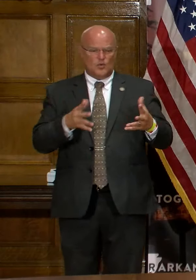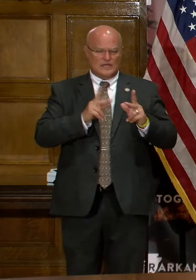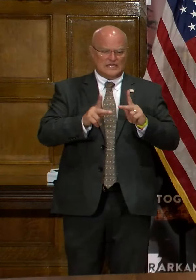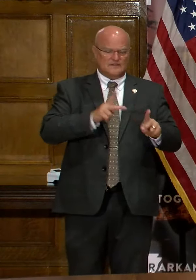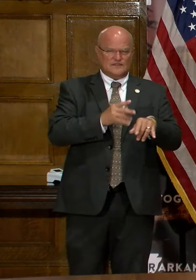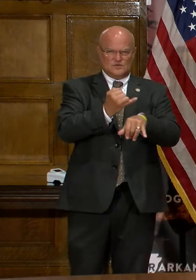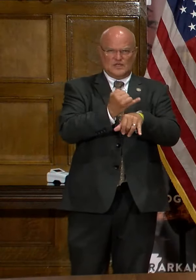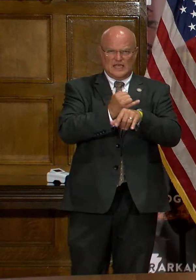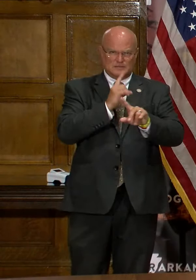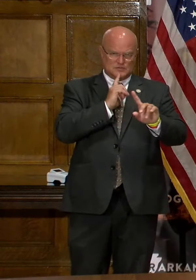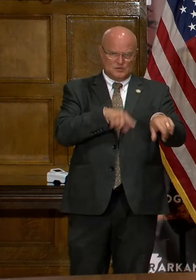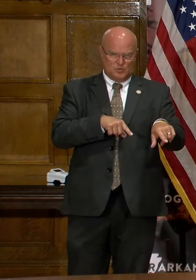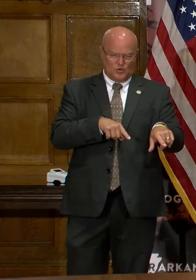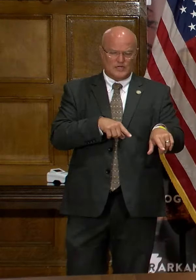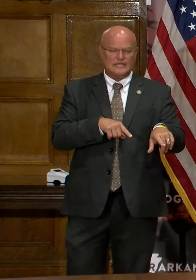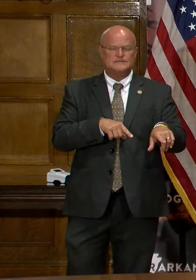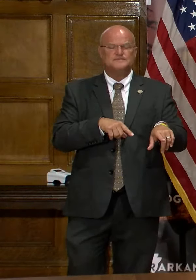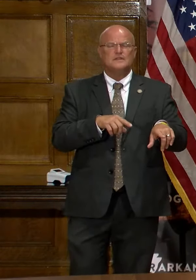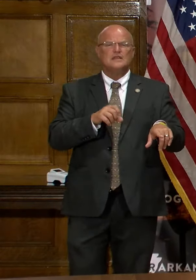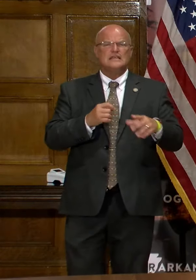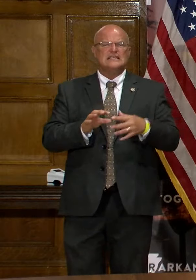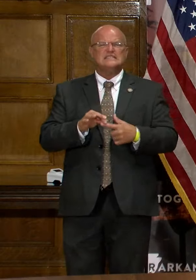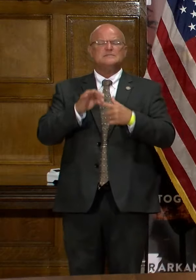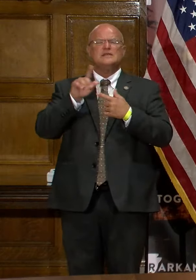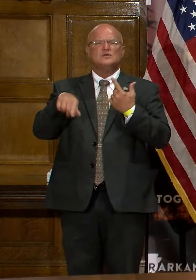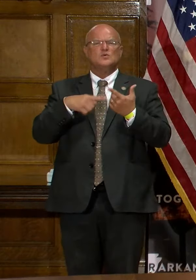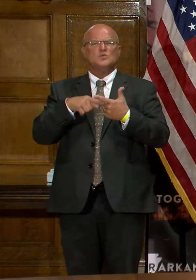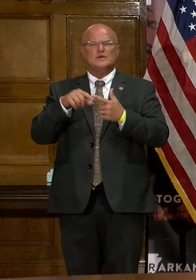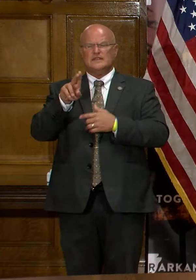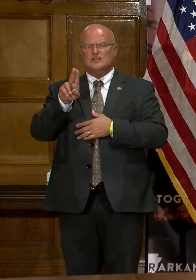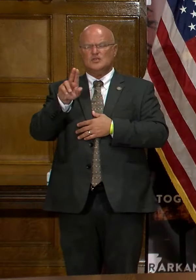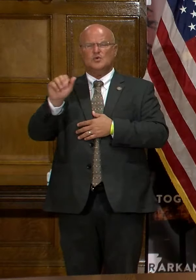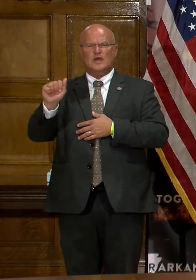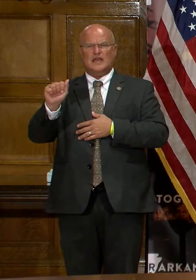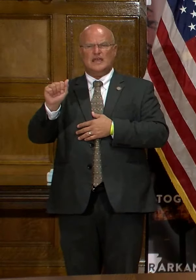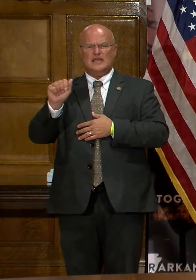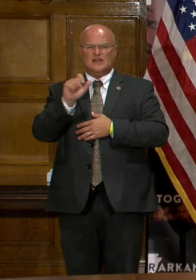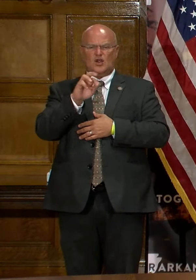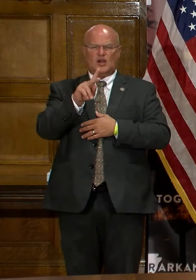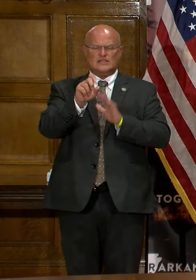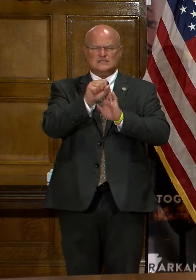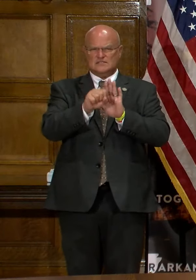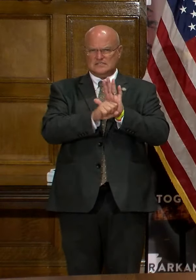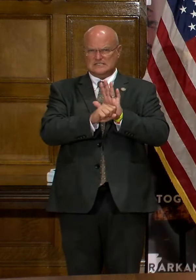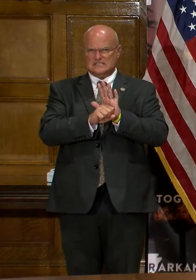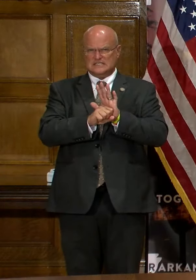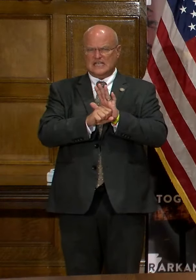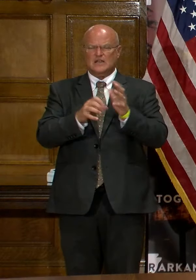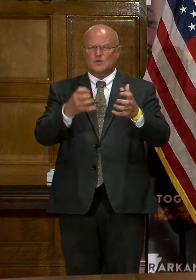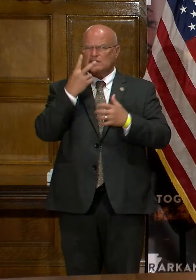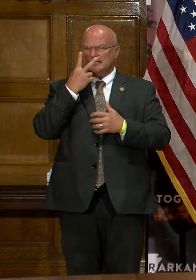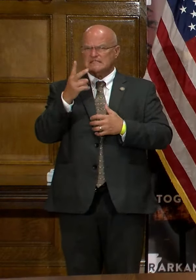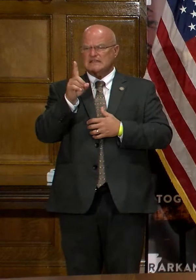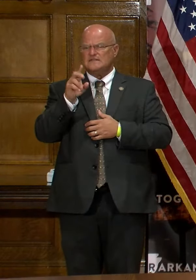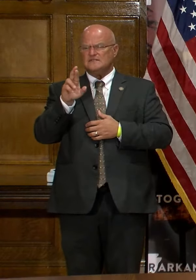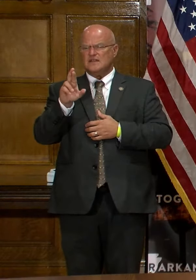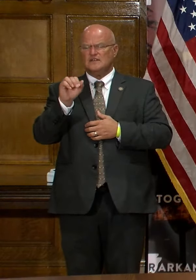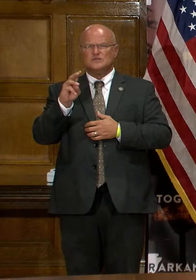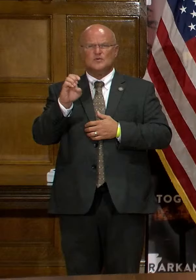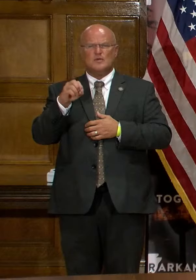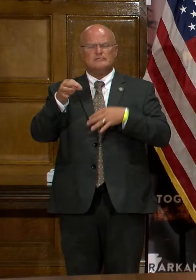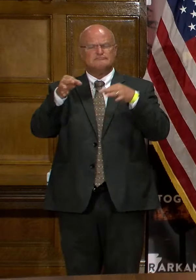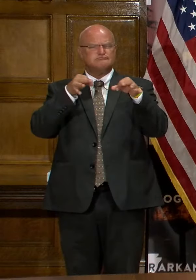individual campuses are reporting, especially when it came to UA and Arkansas State. Wanted to see if Dr. Romero could